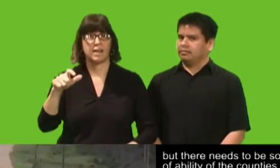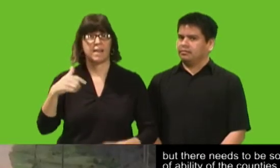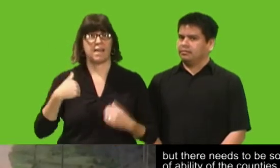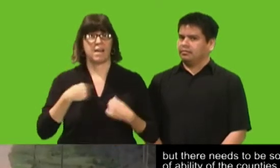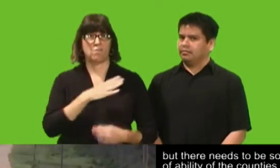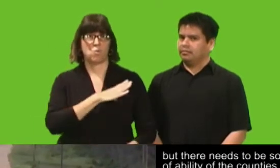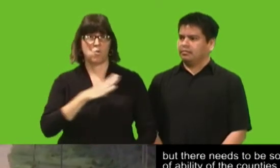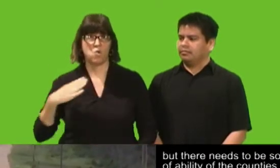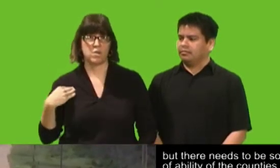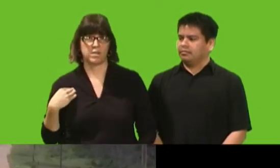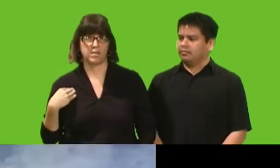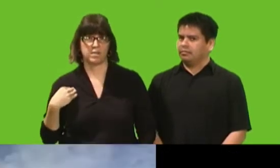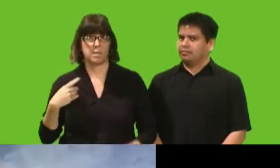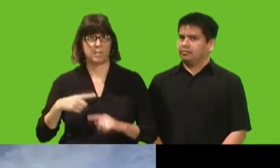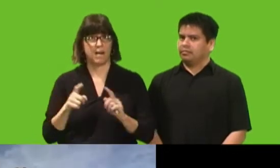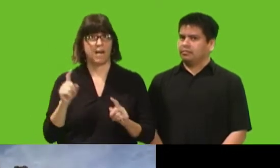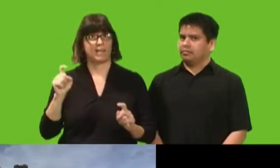time of a disaster.